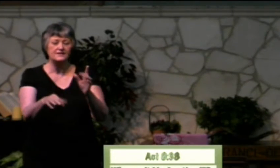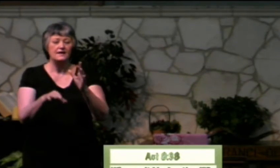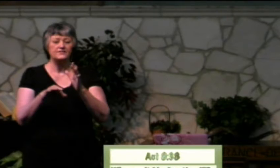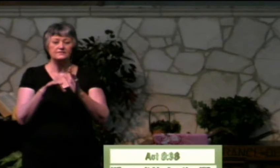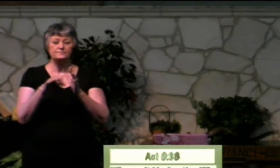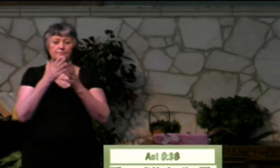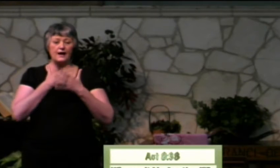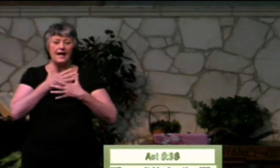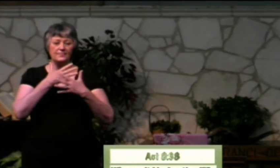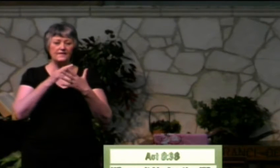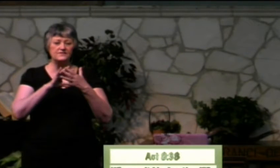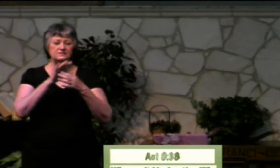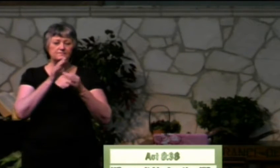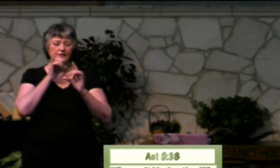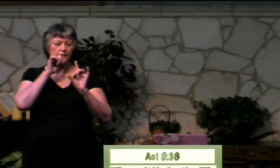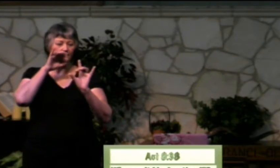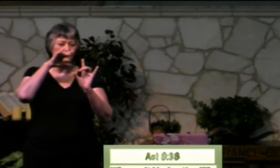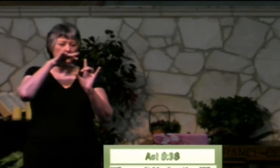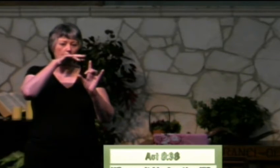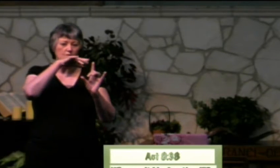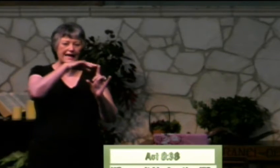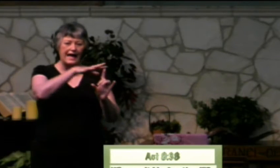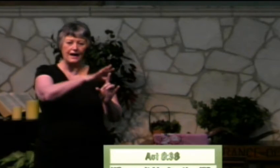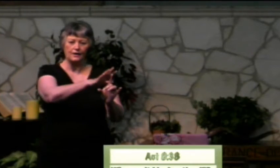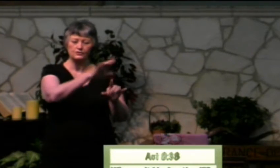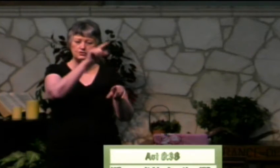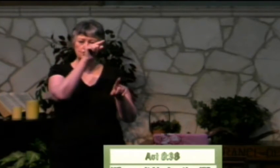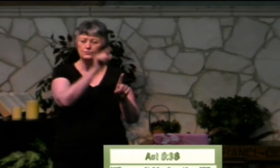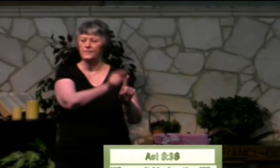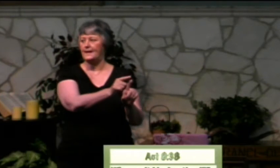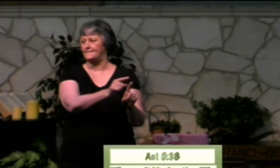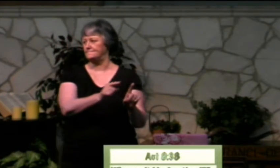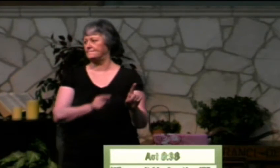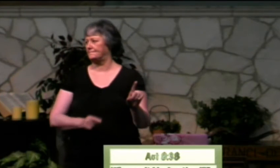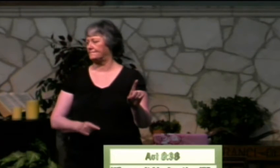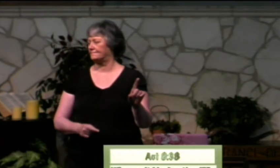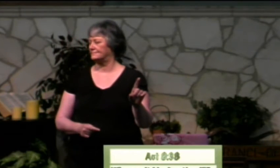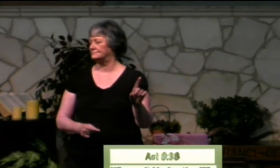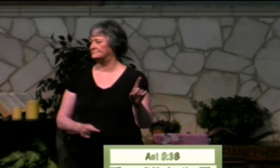the breath of the Spirit flows out to them.